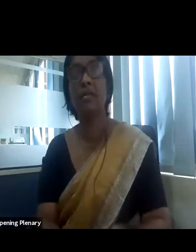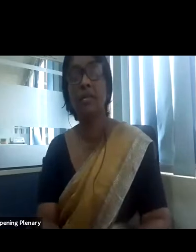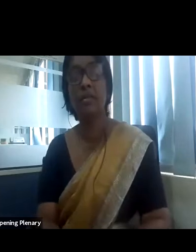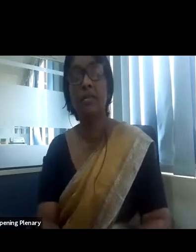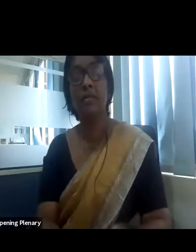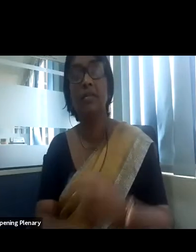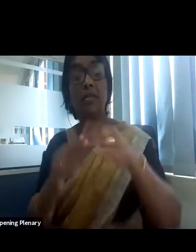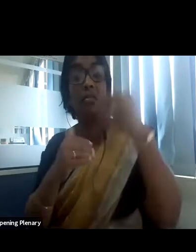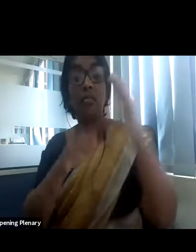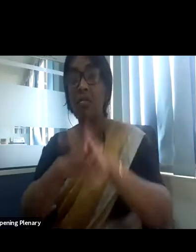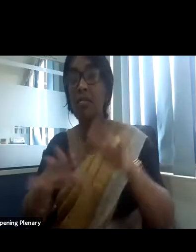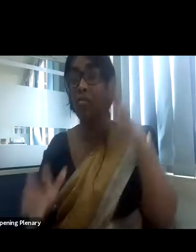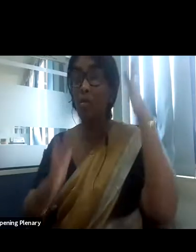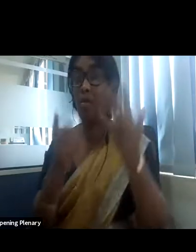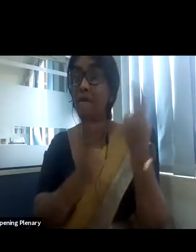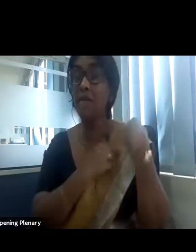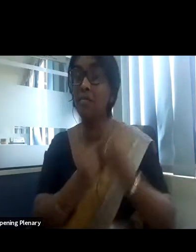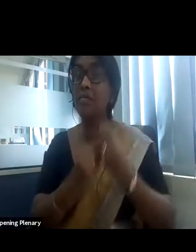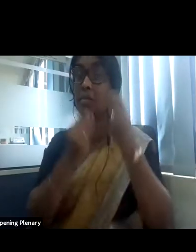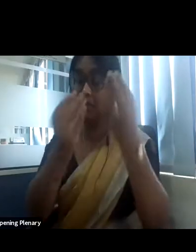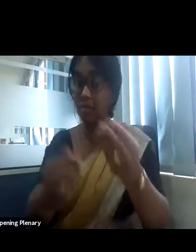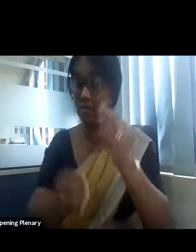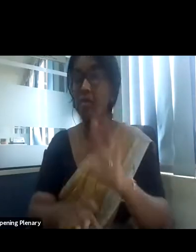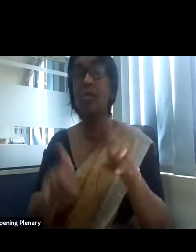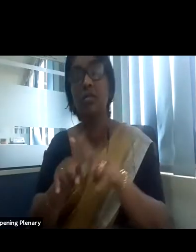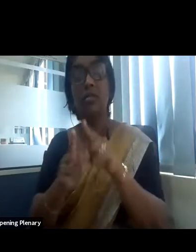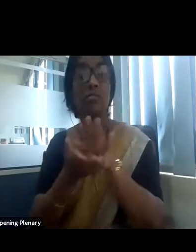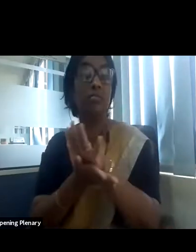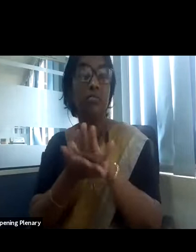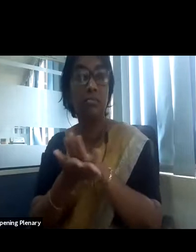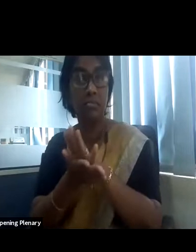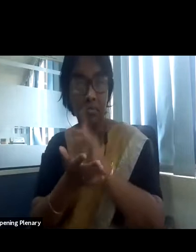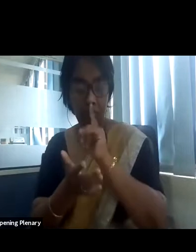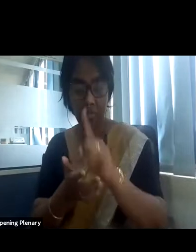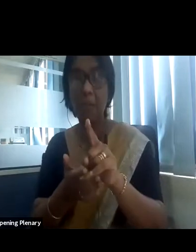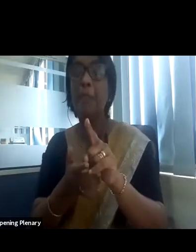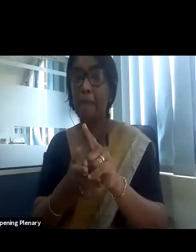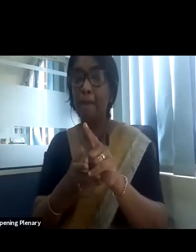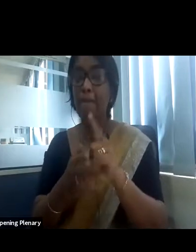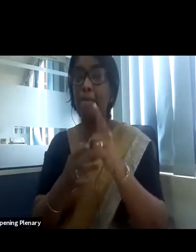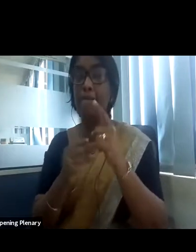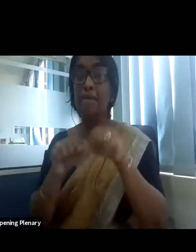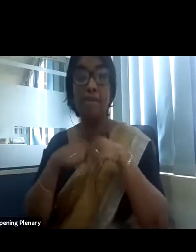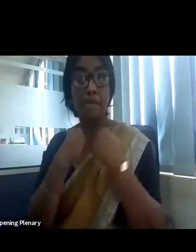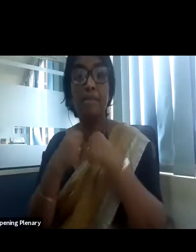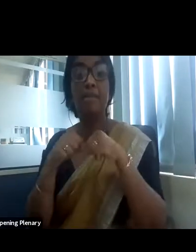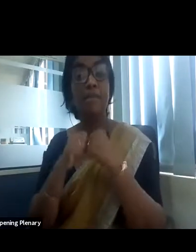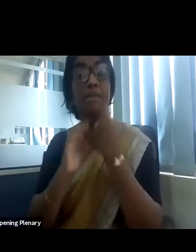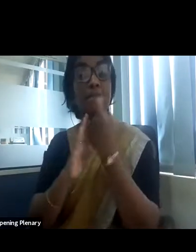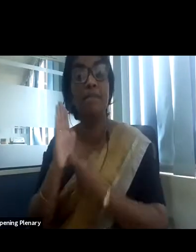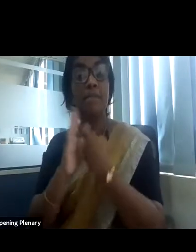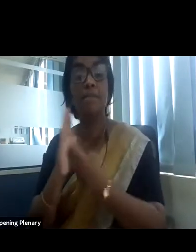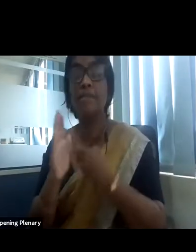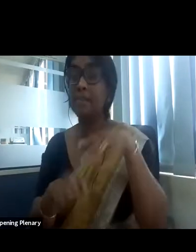so I think what is clear is that the companies that choose to embrace these principles will chart the